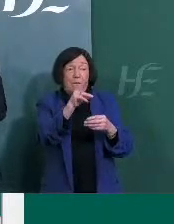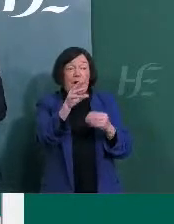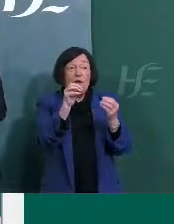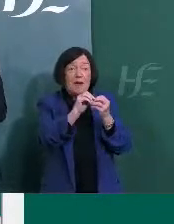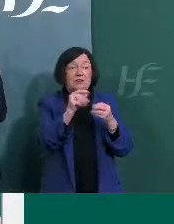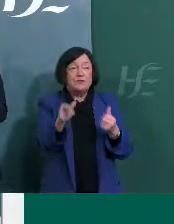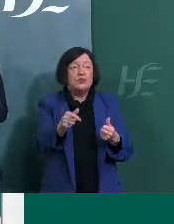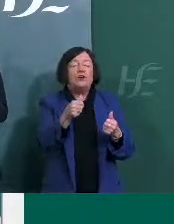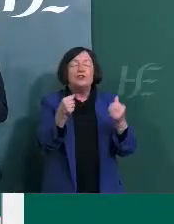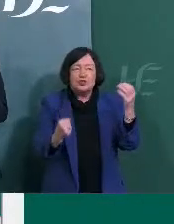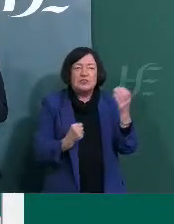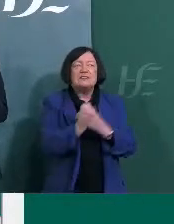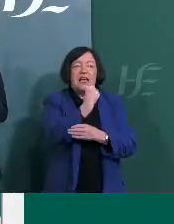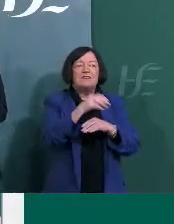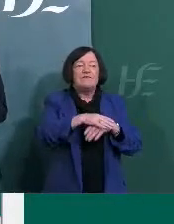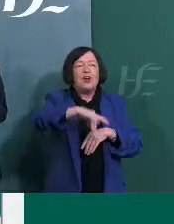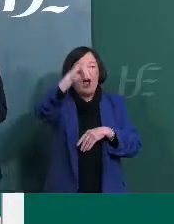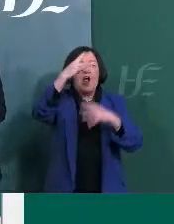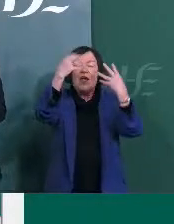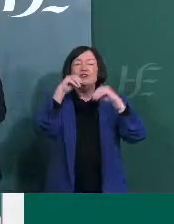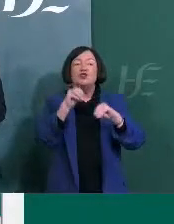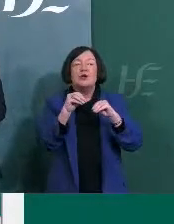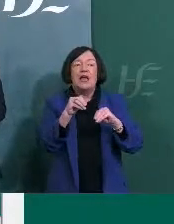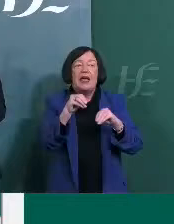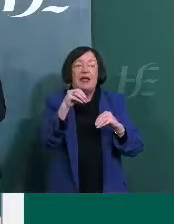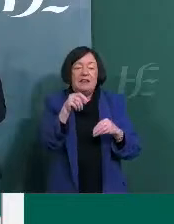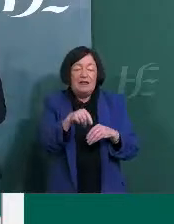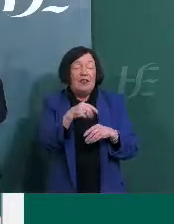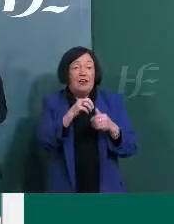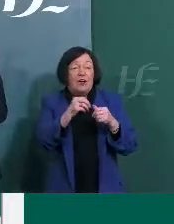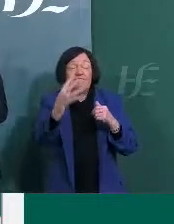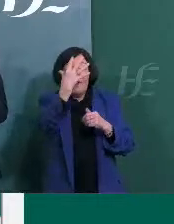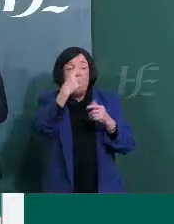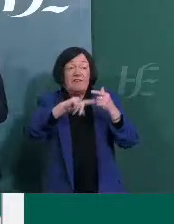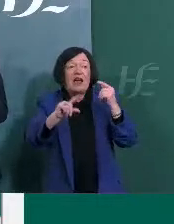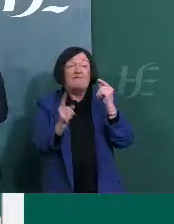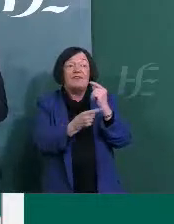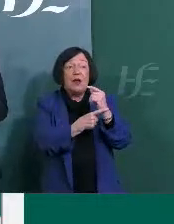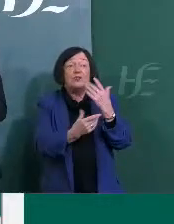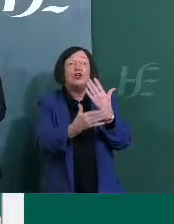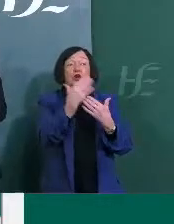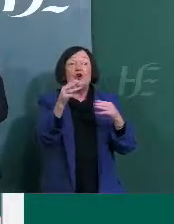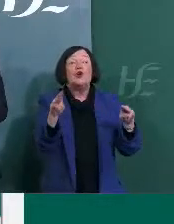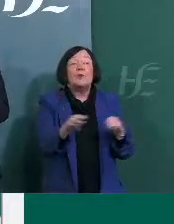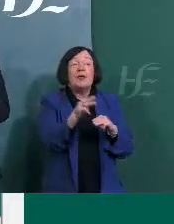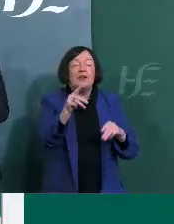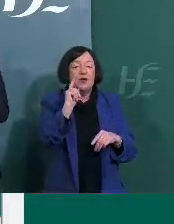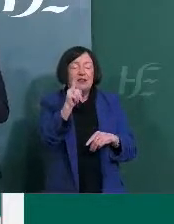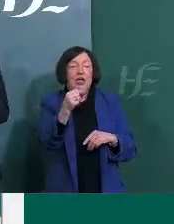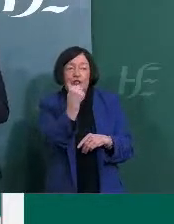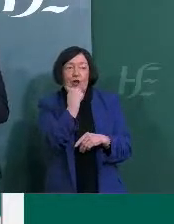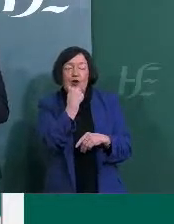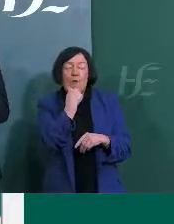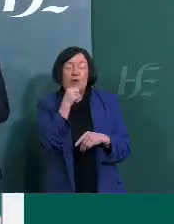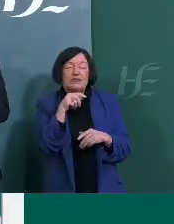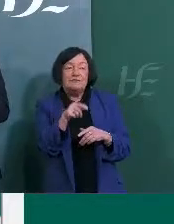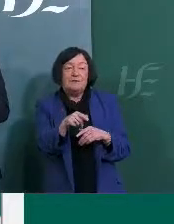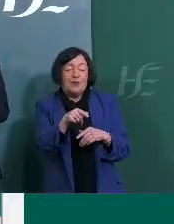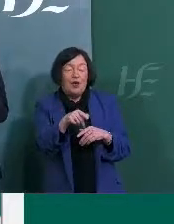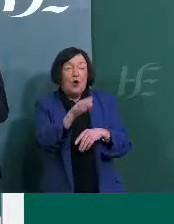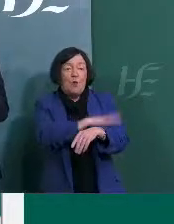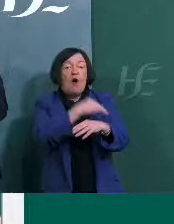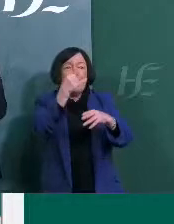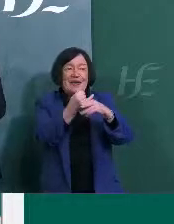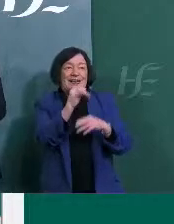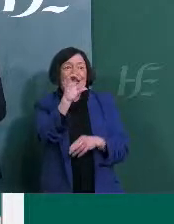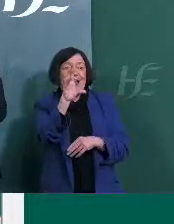good, very successful for the higher education. That initiative brought in another 5,500 younger people. And again, you can see the numbers there in terms of the walk-in